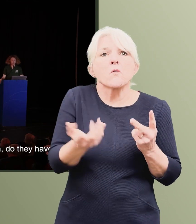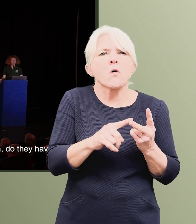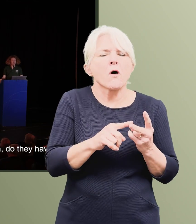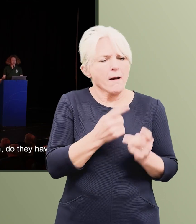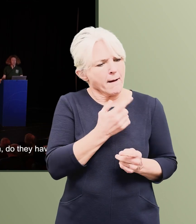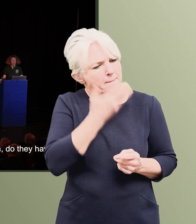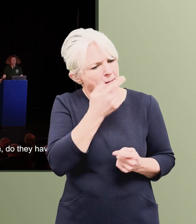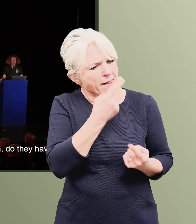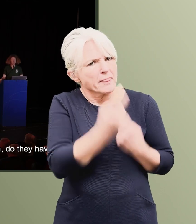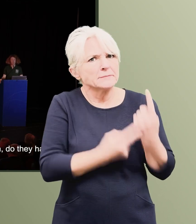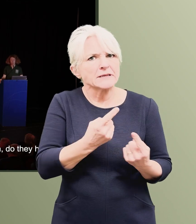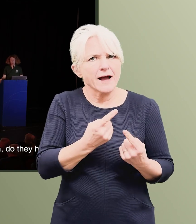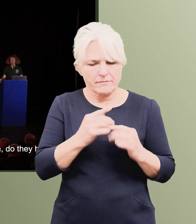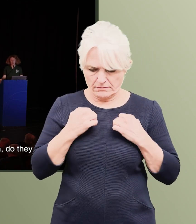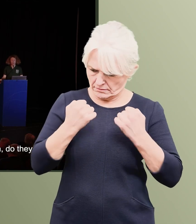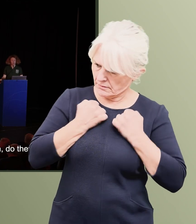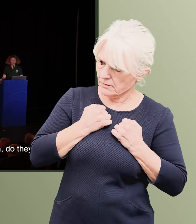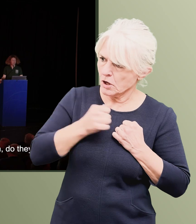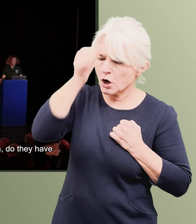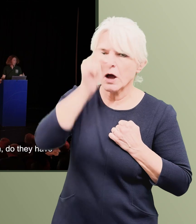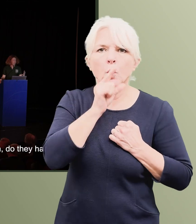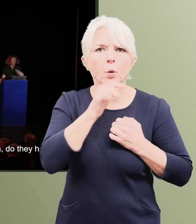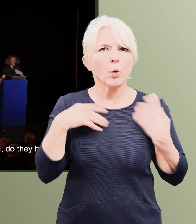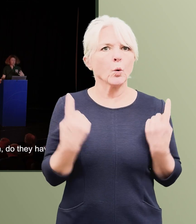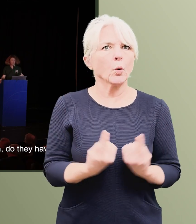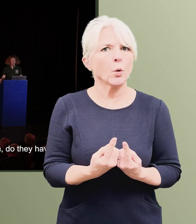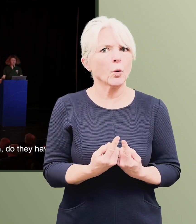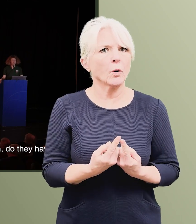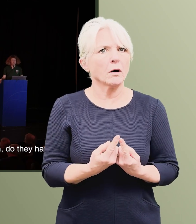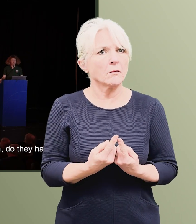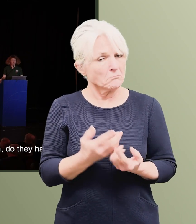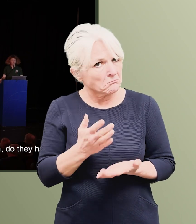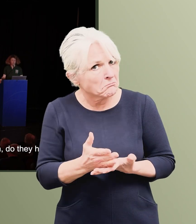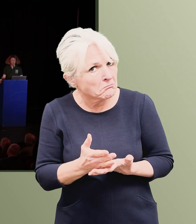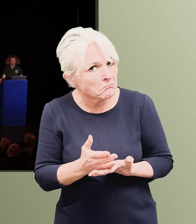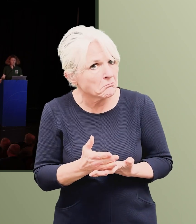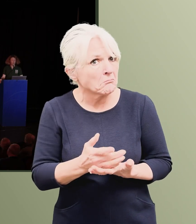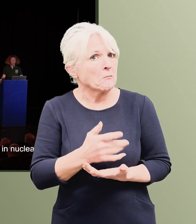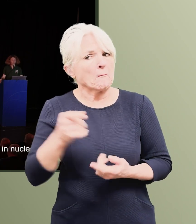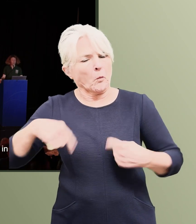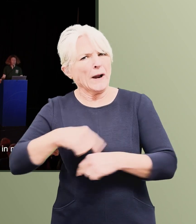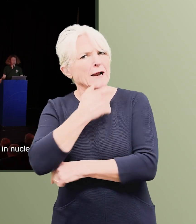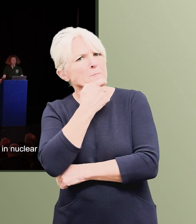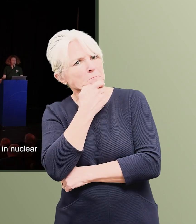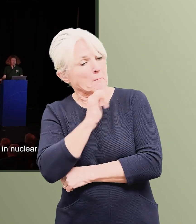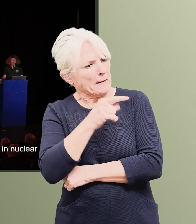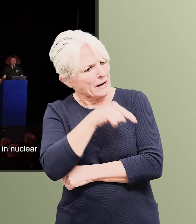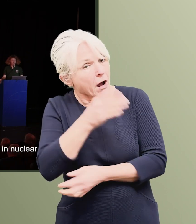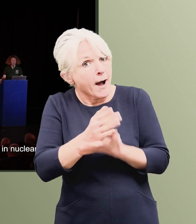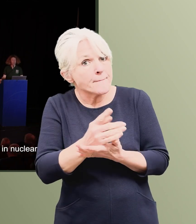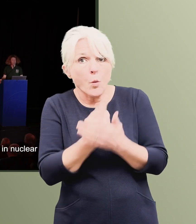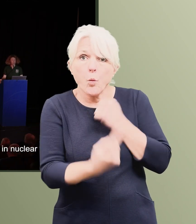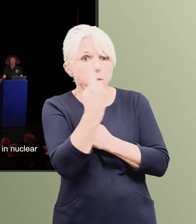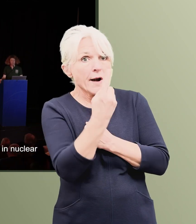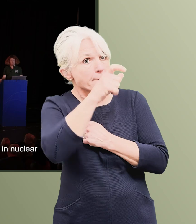do these people see themselves as individuals, as in, do they have more of a group identity? Do they live in nuclear